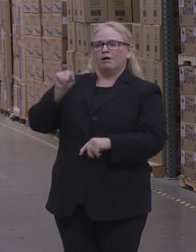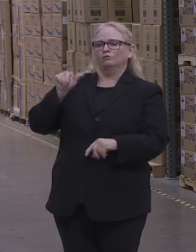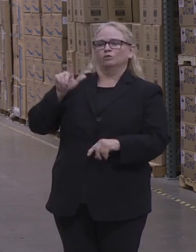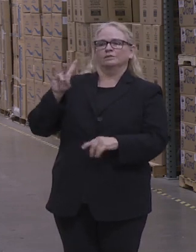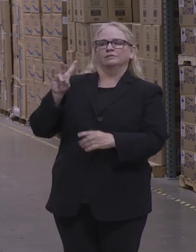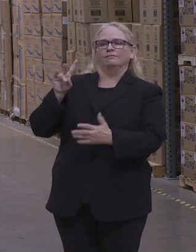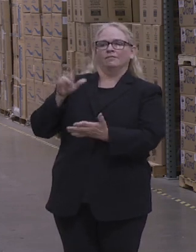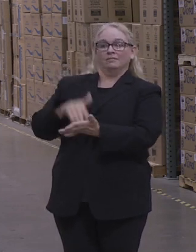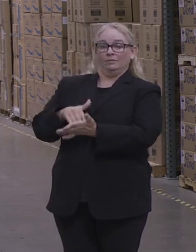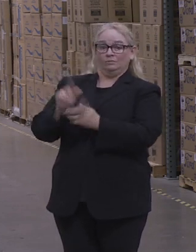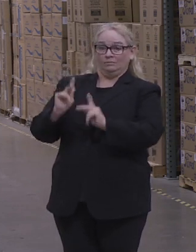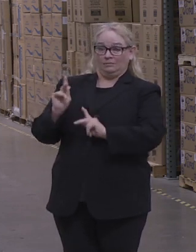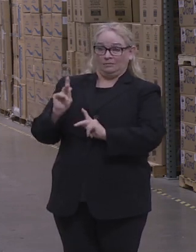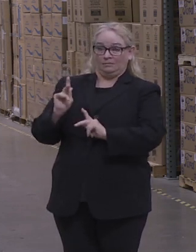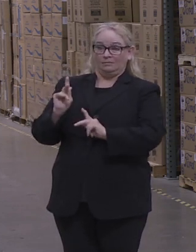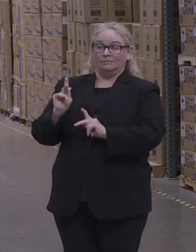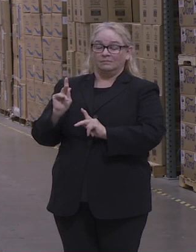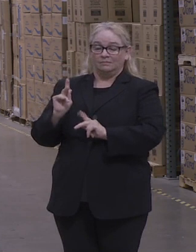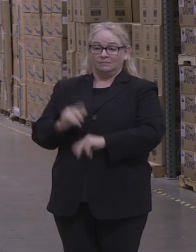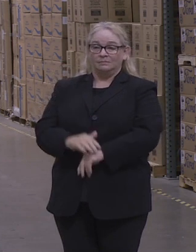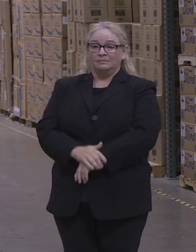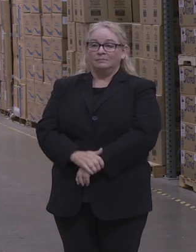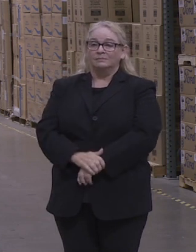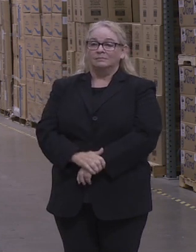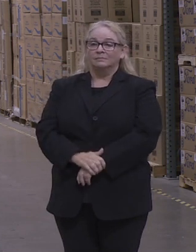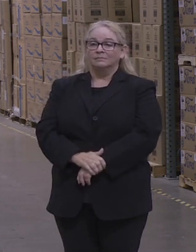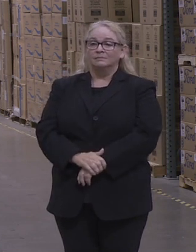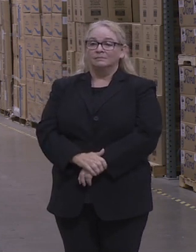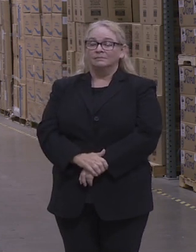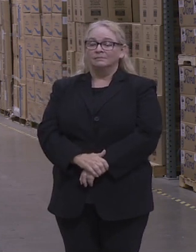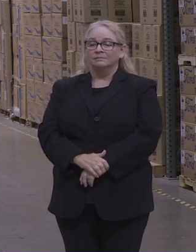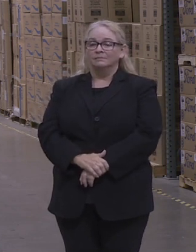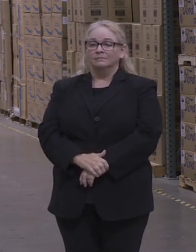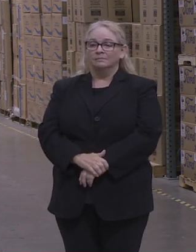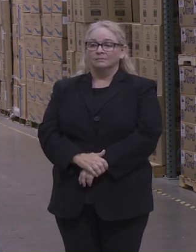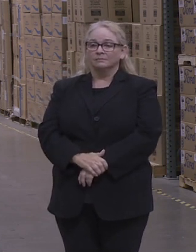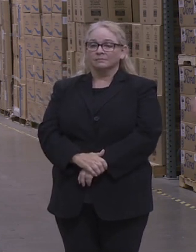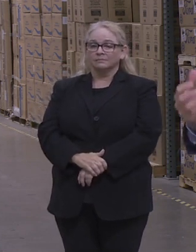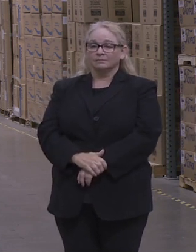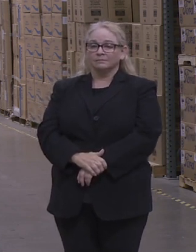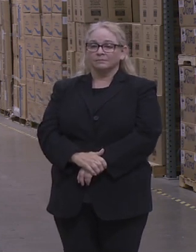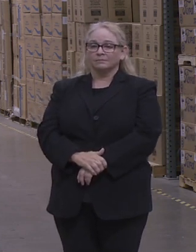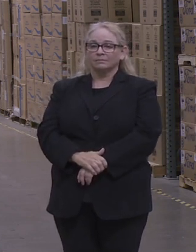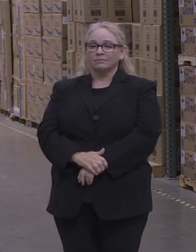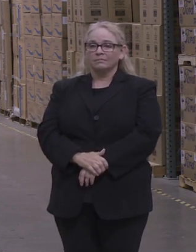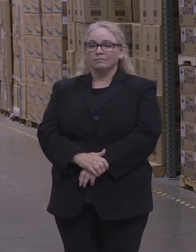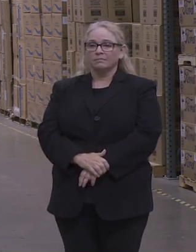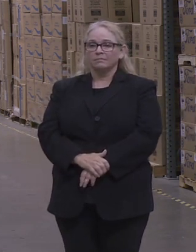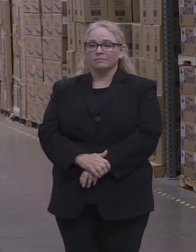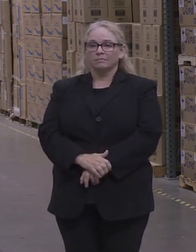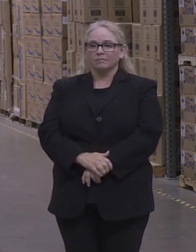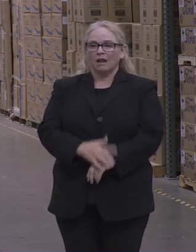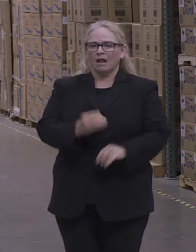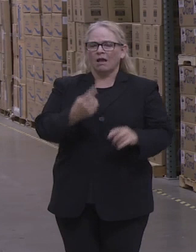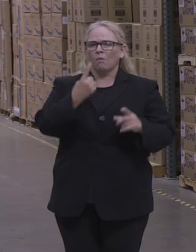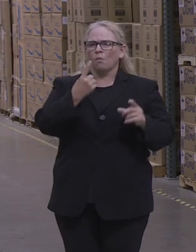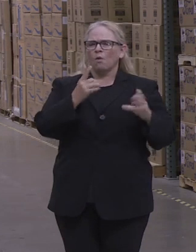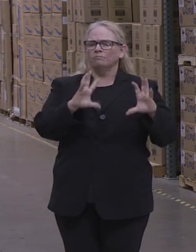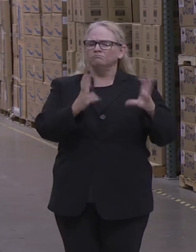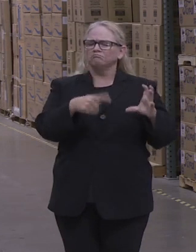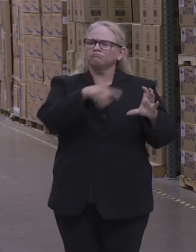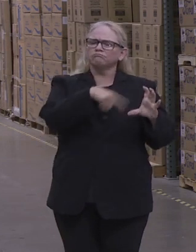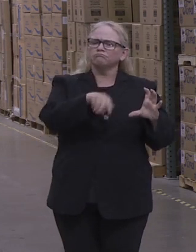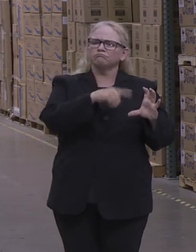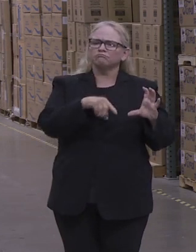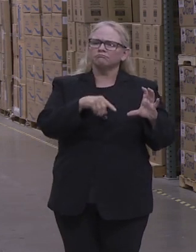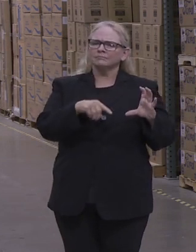127,000 individuals yesterday. We tested a cohort that was slightly in excess of the average